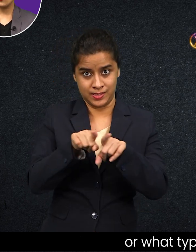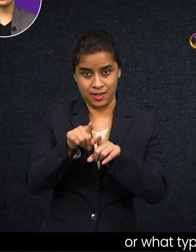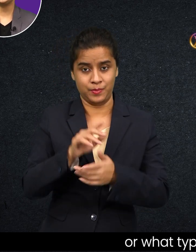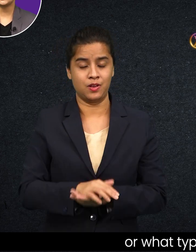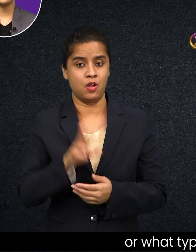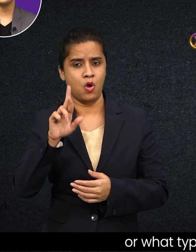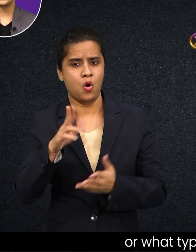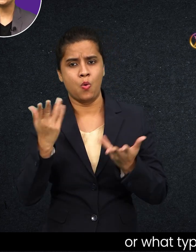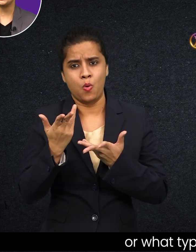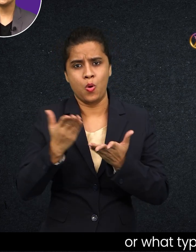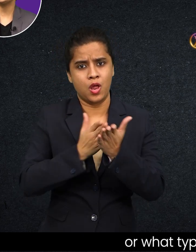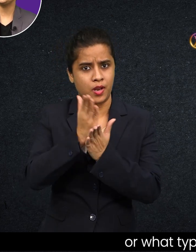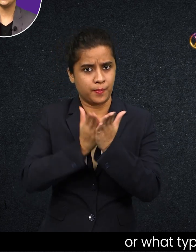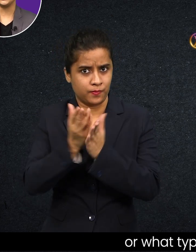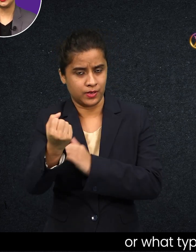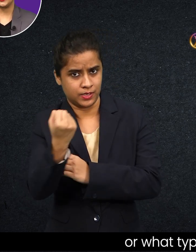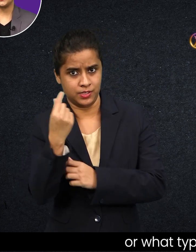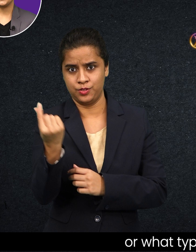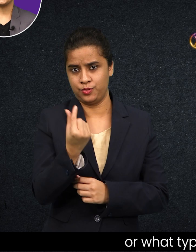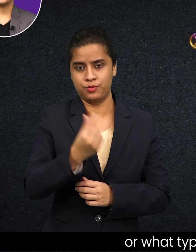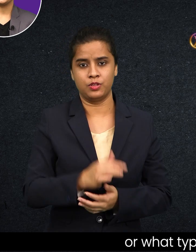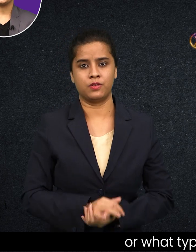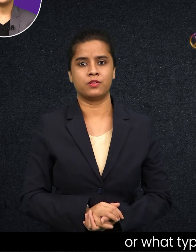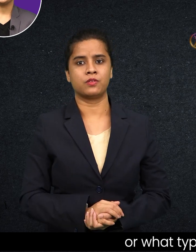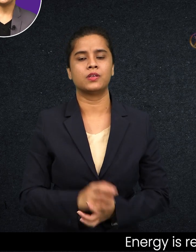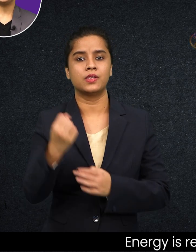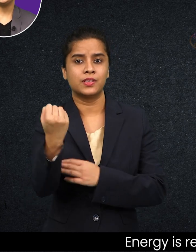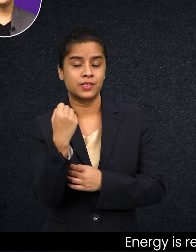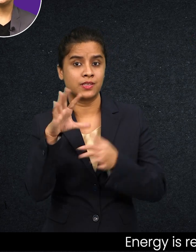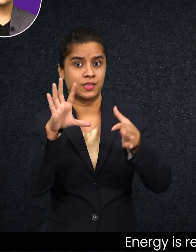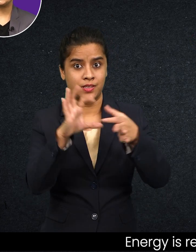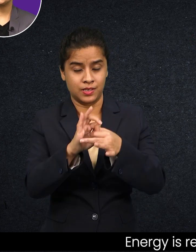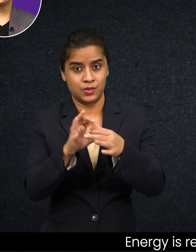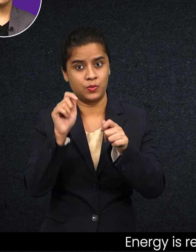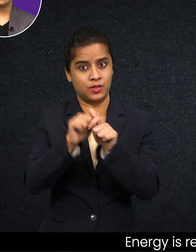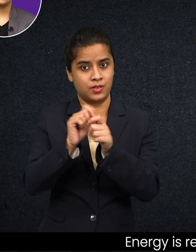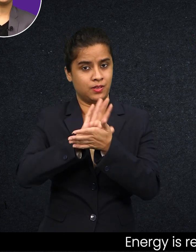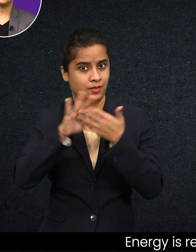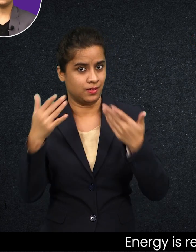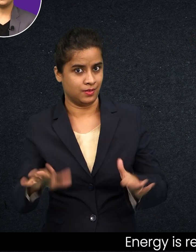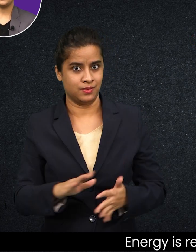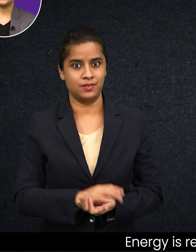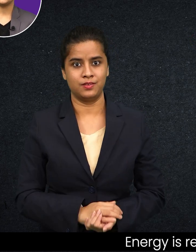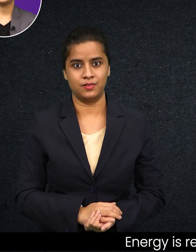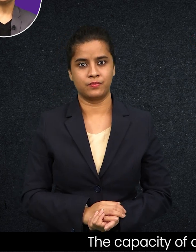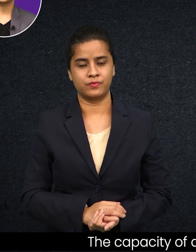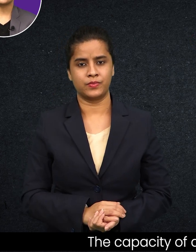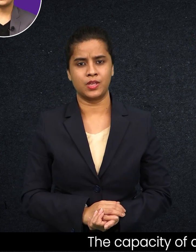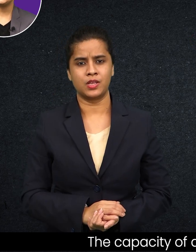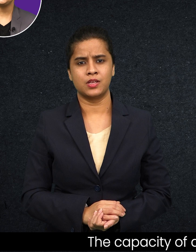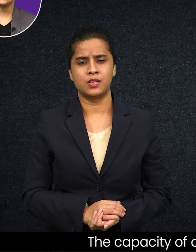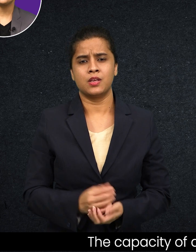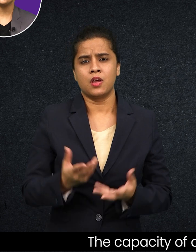or what type of energy is used. Energy is related to work done.